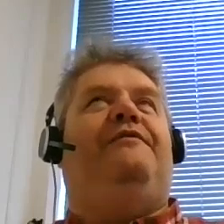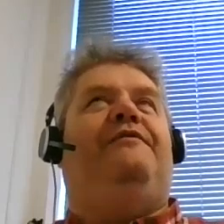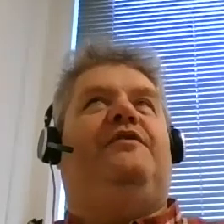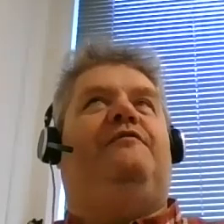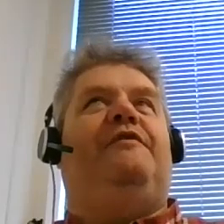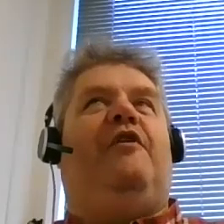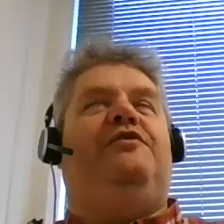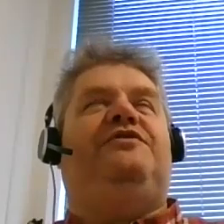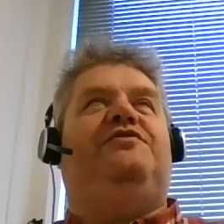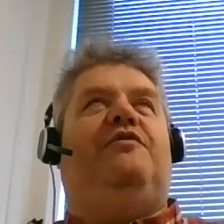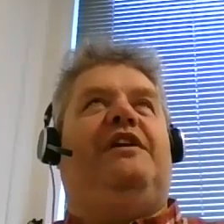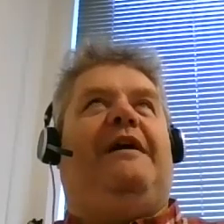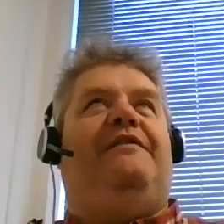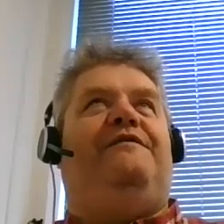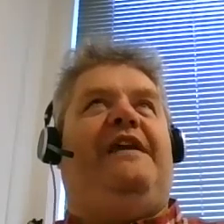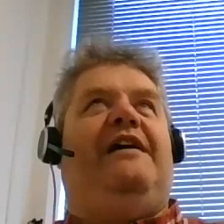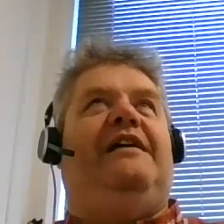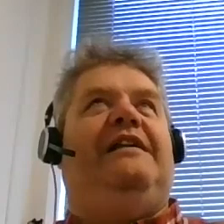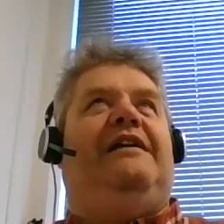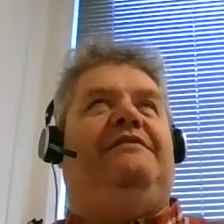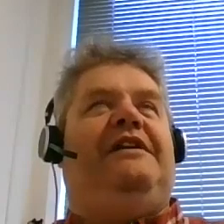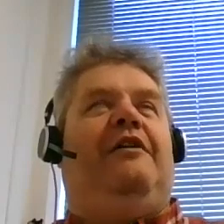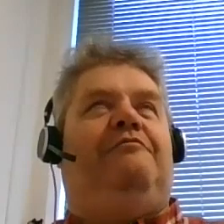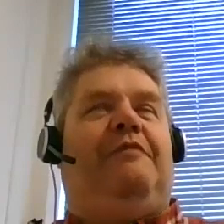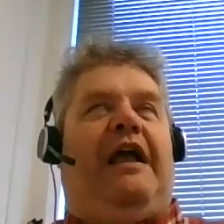And we've got used to talking about the fear,